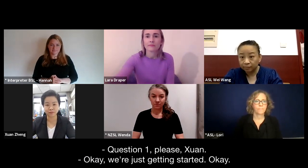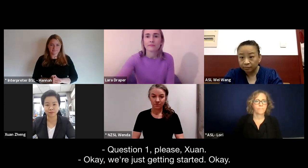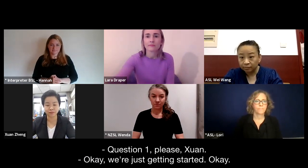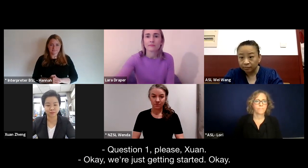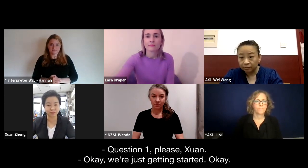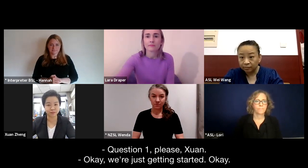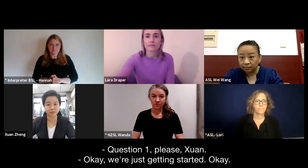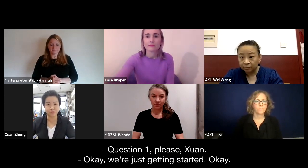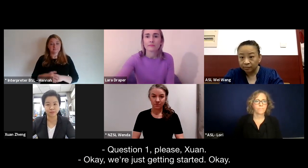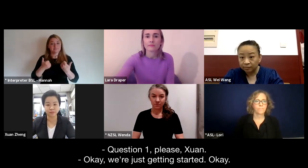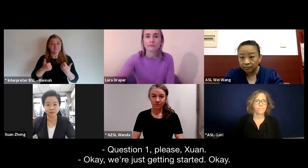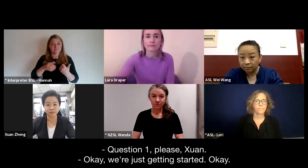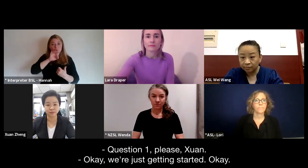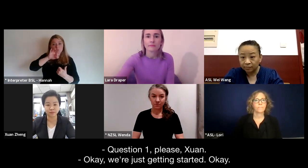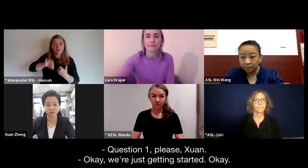Question one, please, Juan.